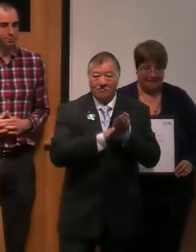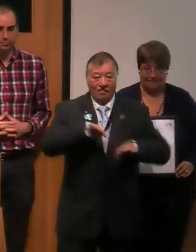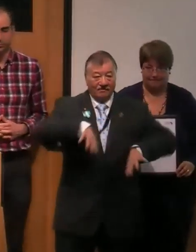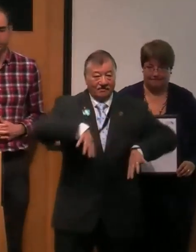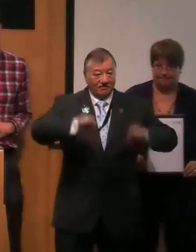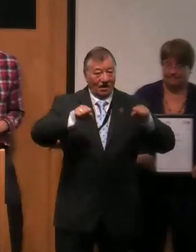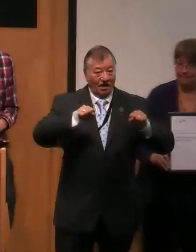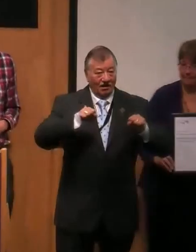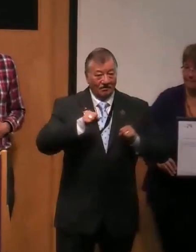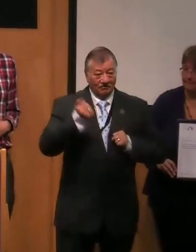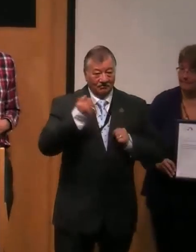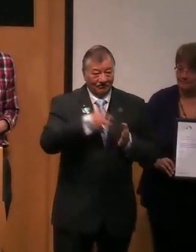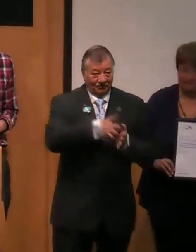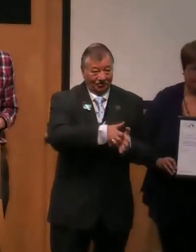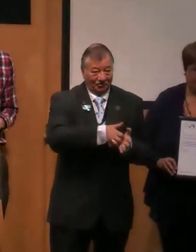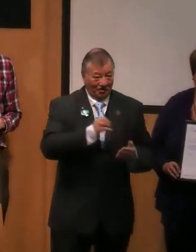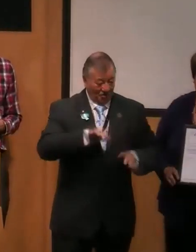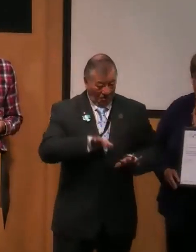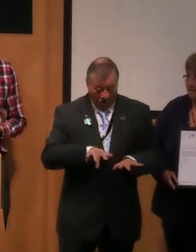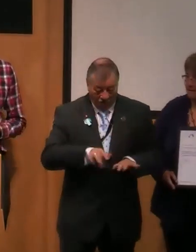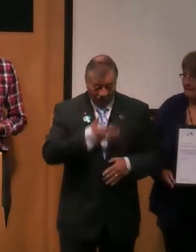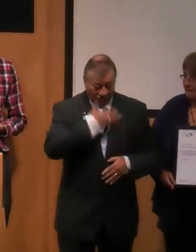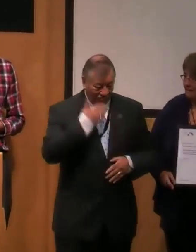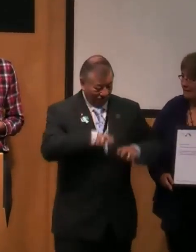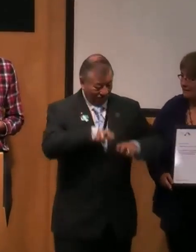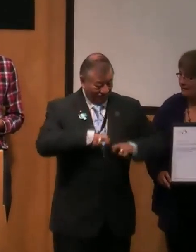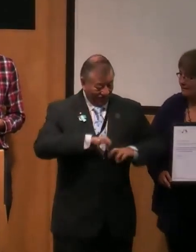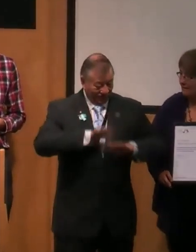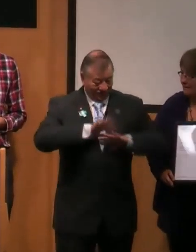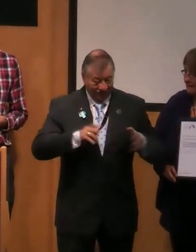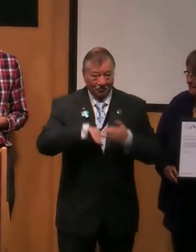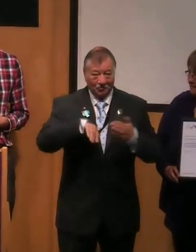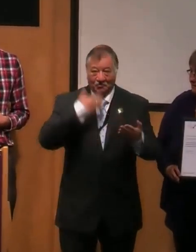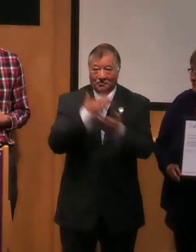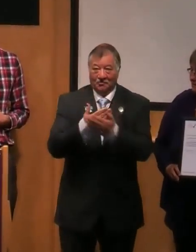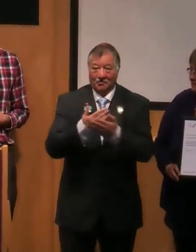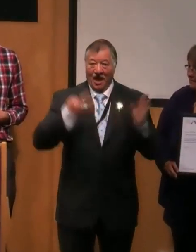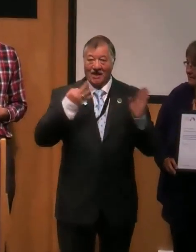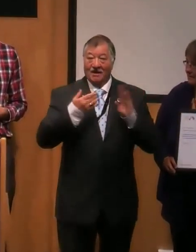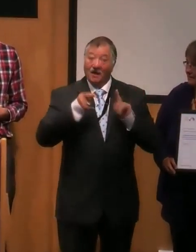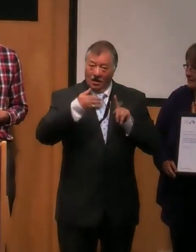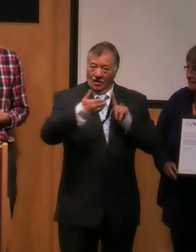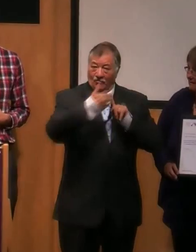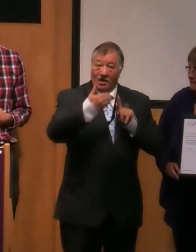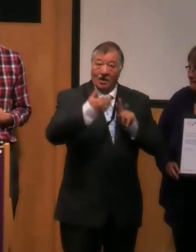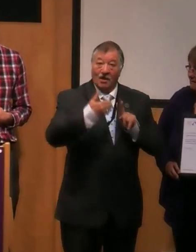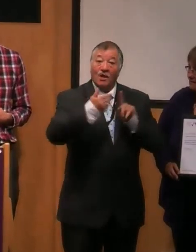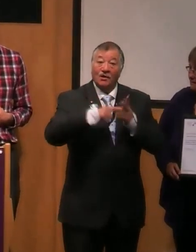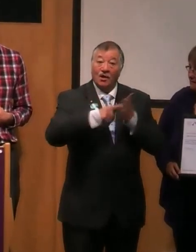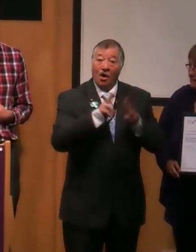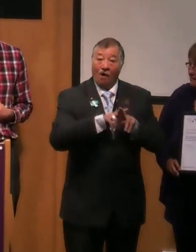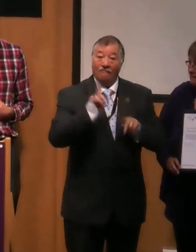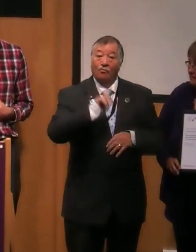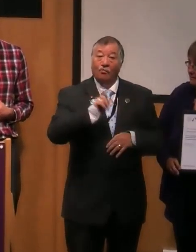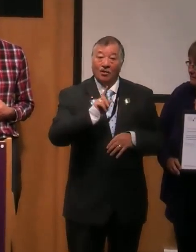It's amazing to see that from an 18-month dead stop start, in 18 months, what they were able to